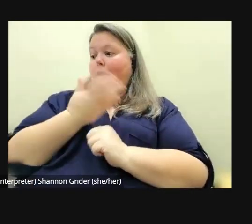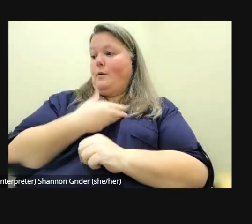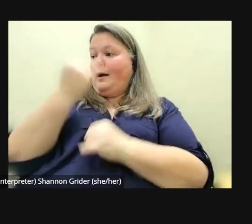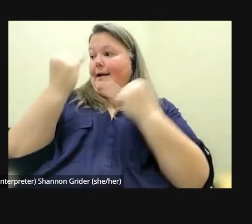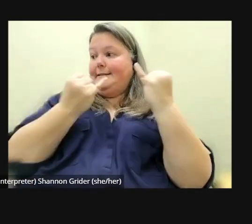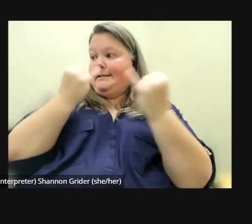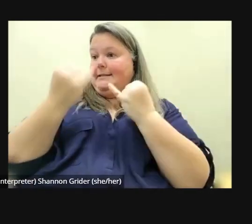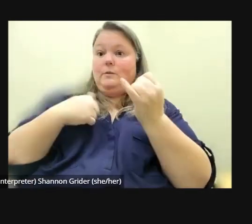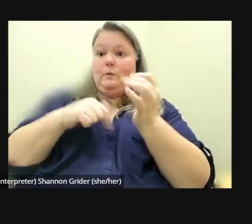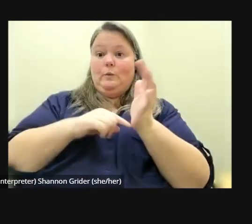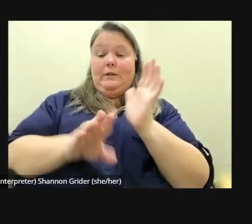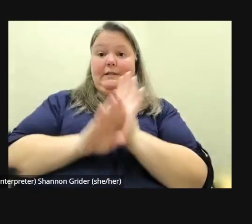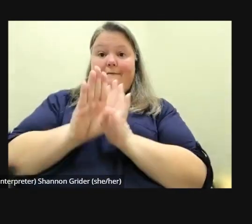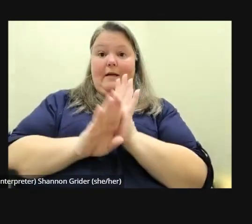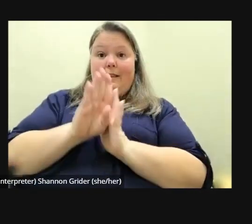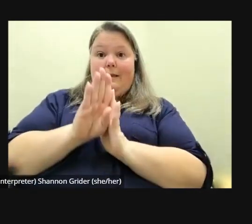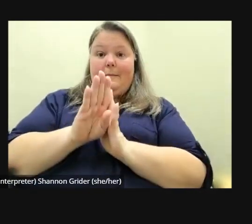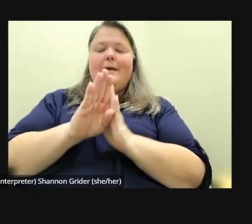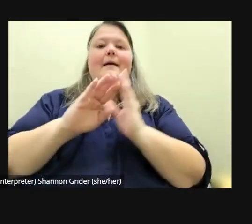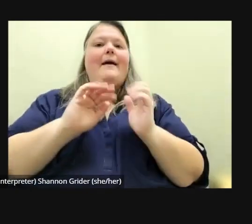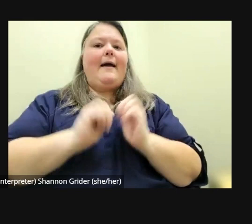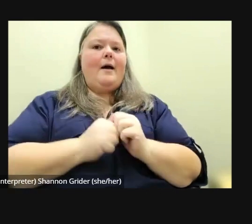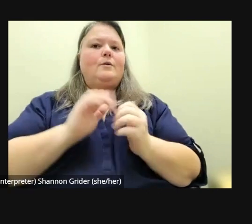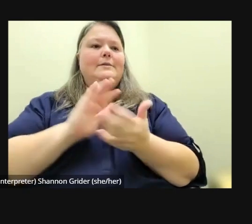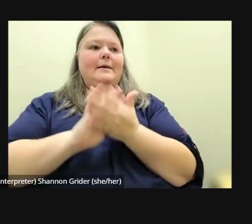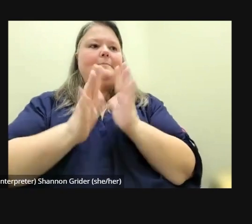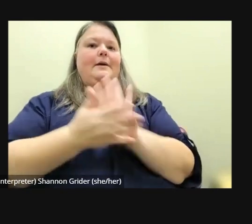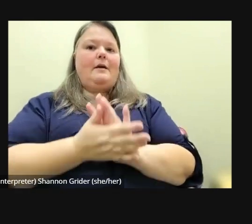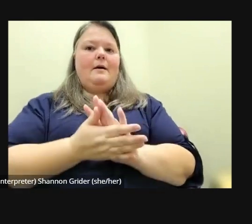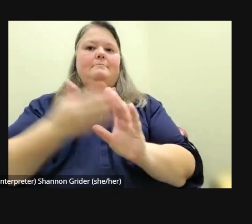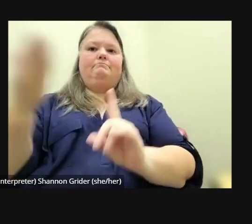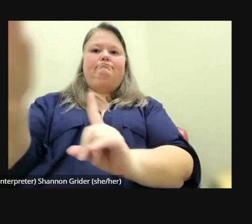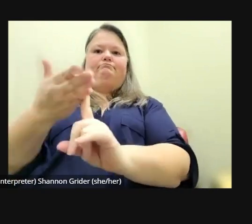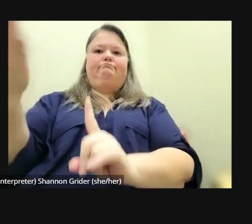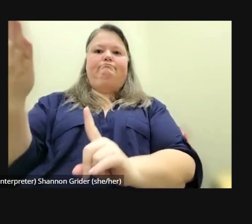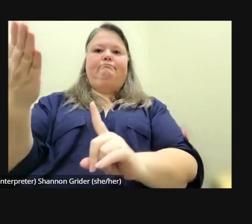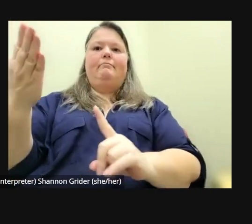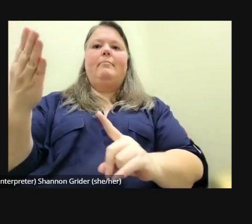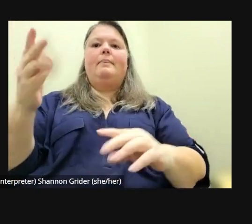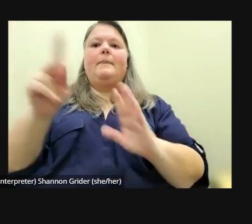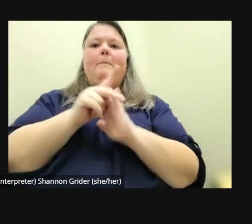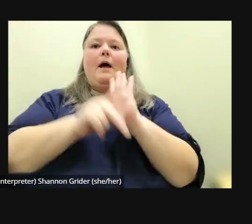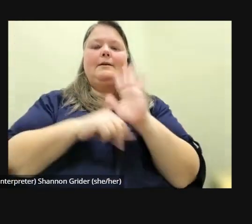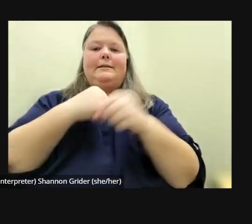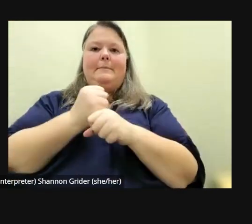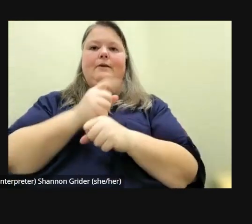and really convince policymakers that this is a compelling path forward.